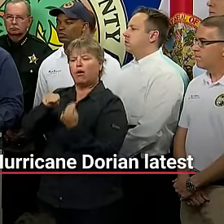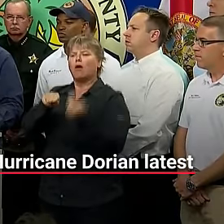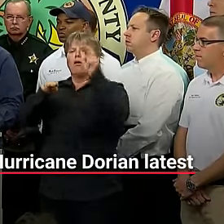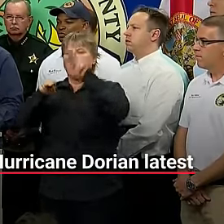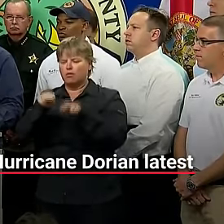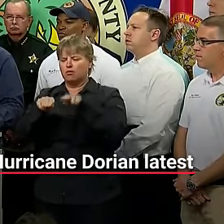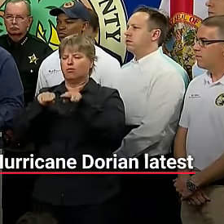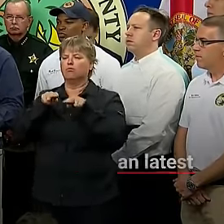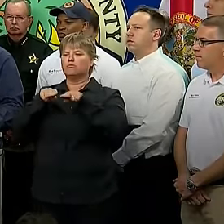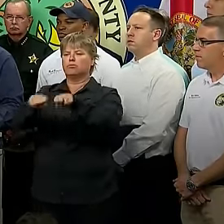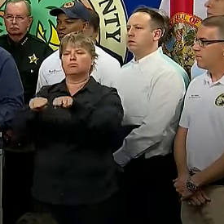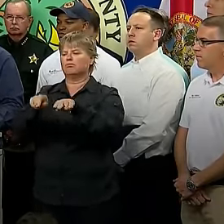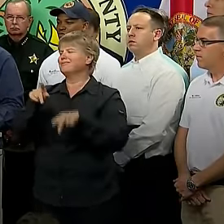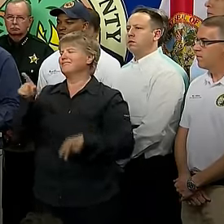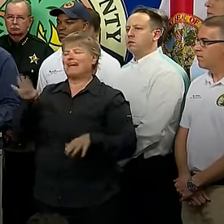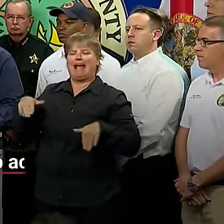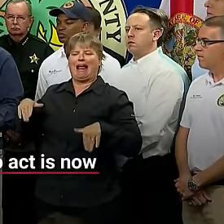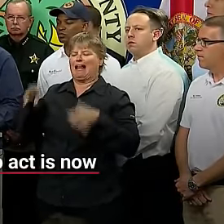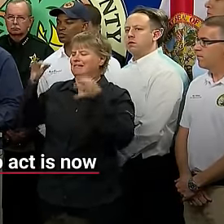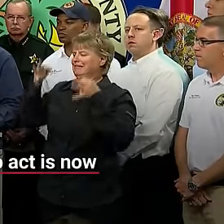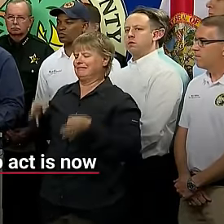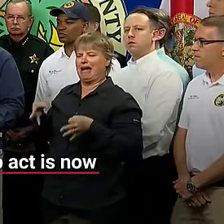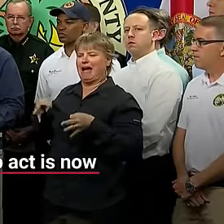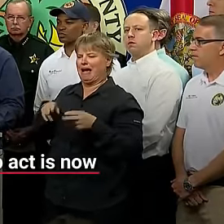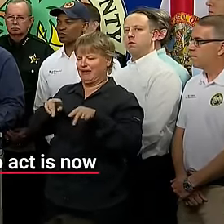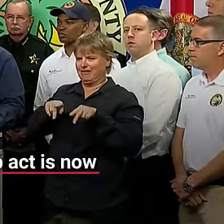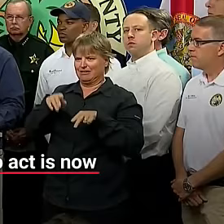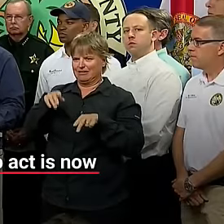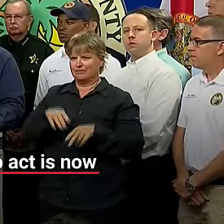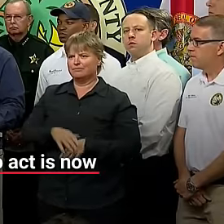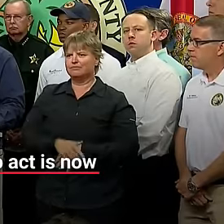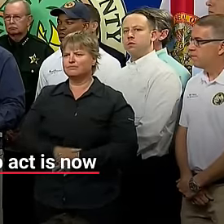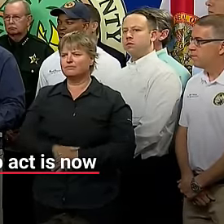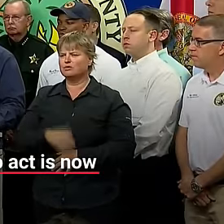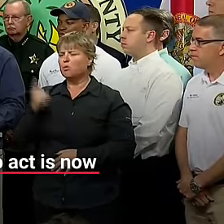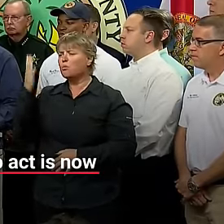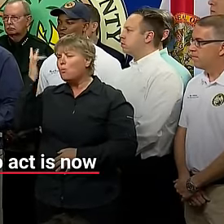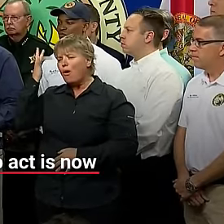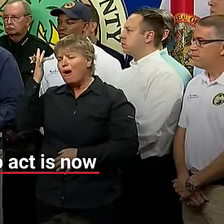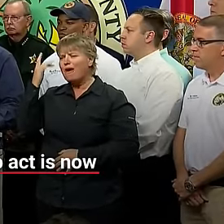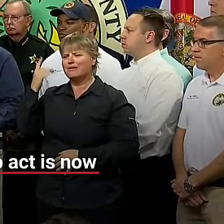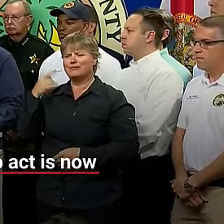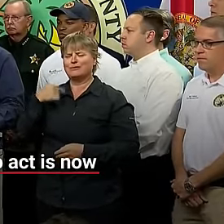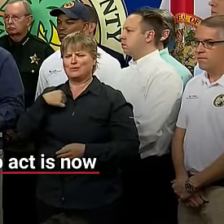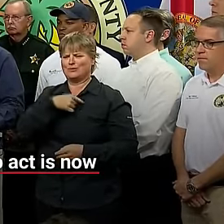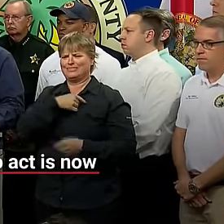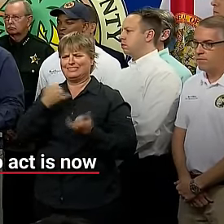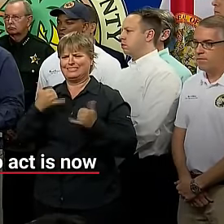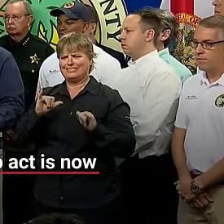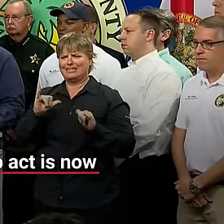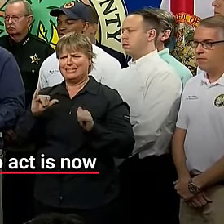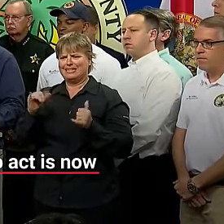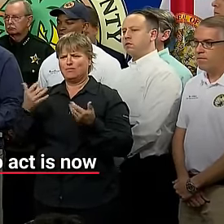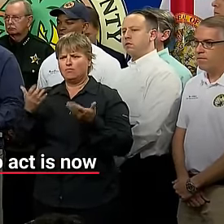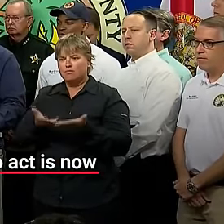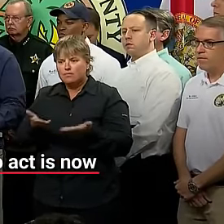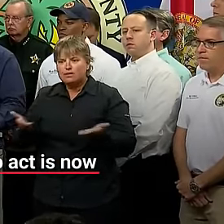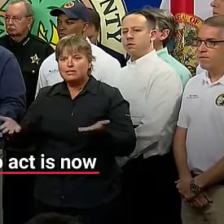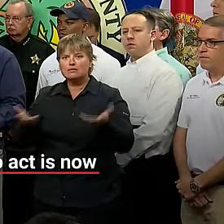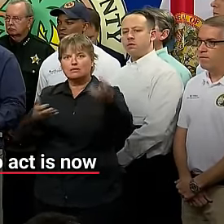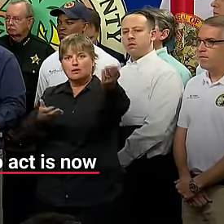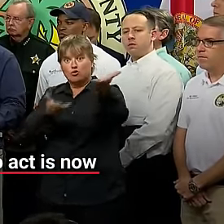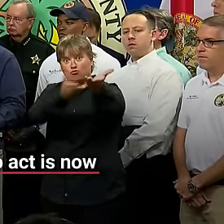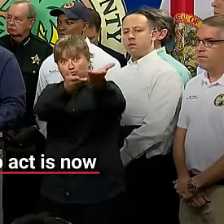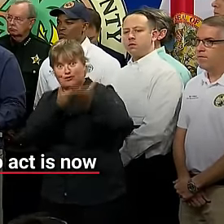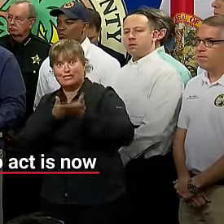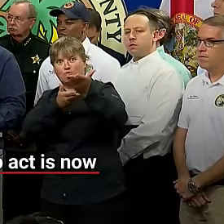We have not decided to do that. I think for several reasons. I mean, one is we're still bringing in things to assist with the storm.